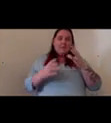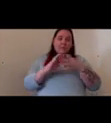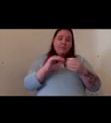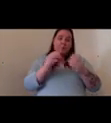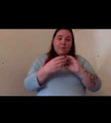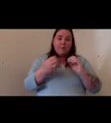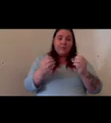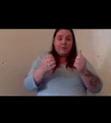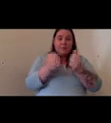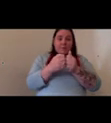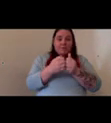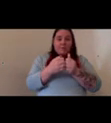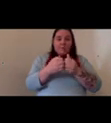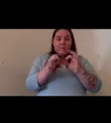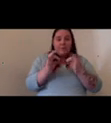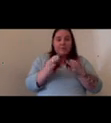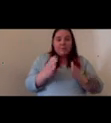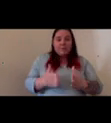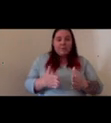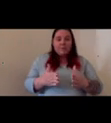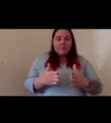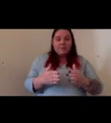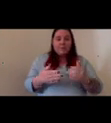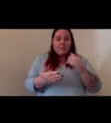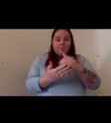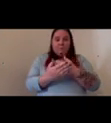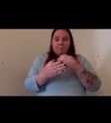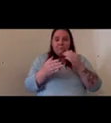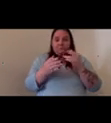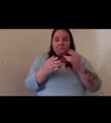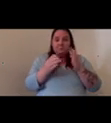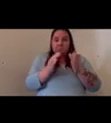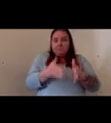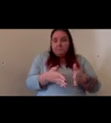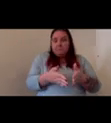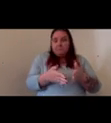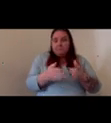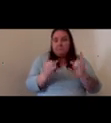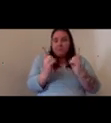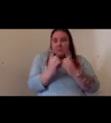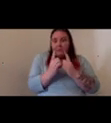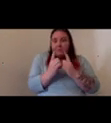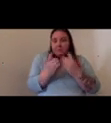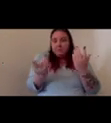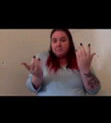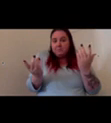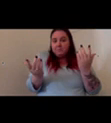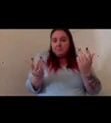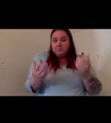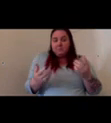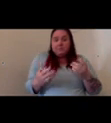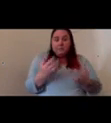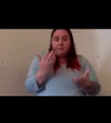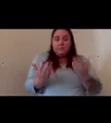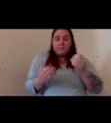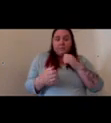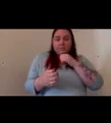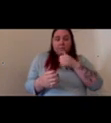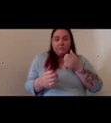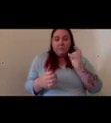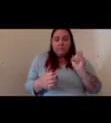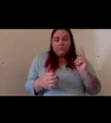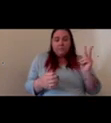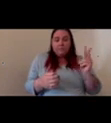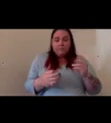like that, their story with the interpreter. Again, that person, maybe they just